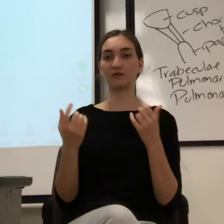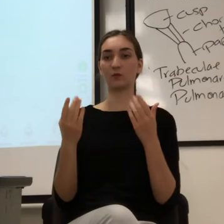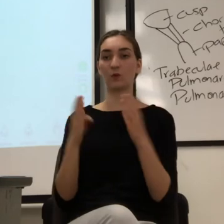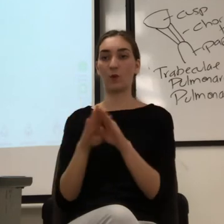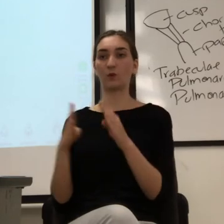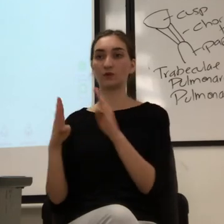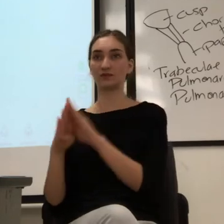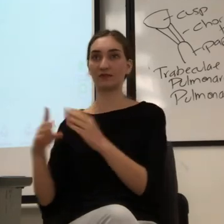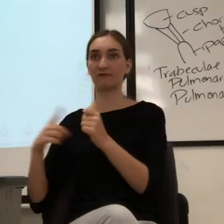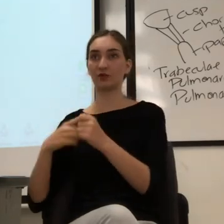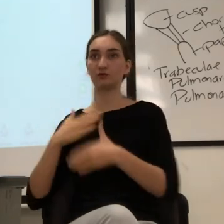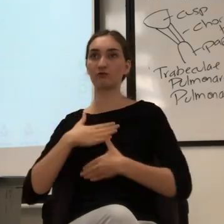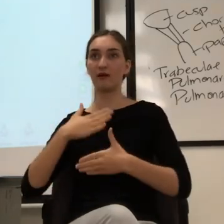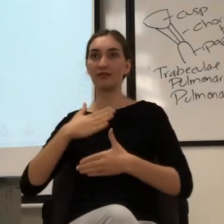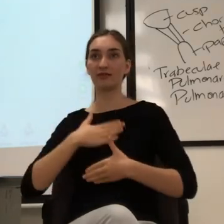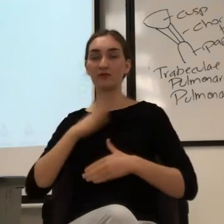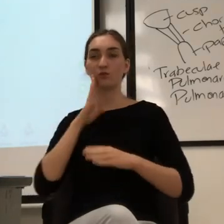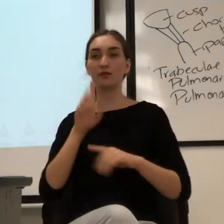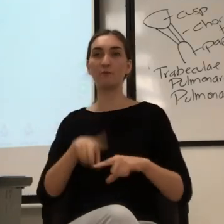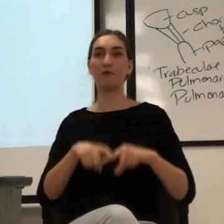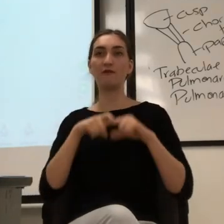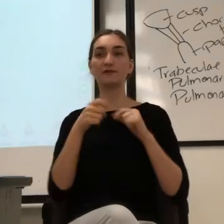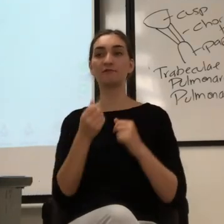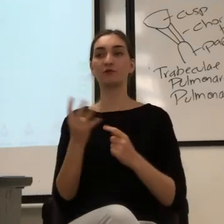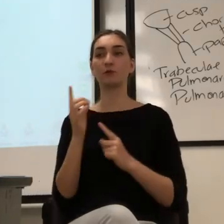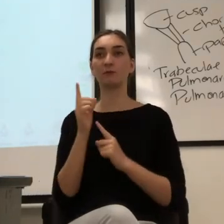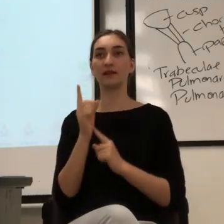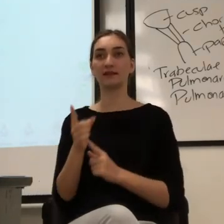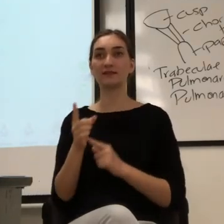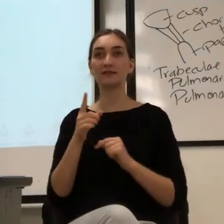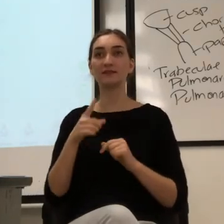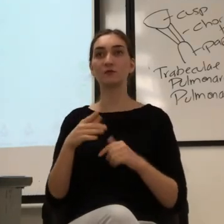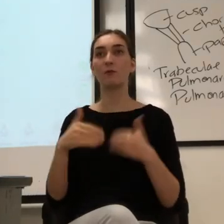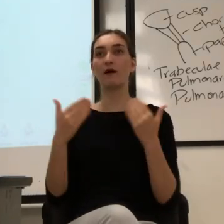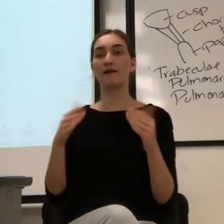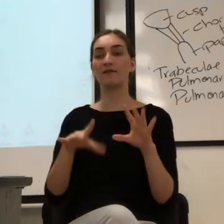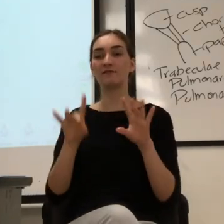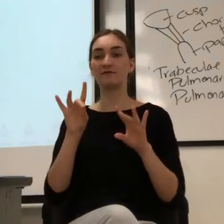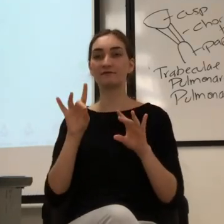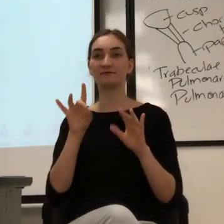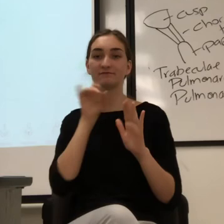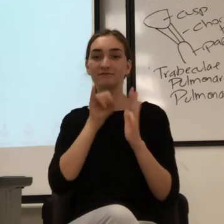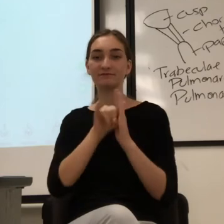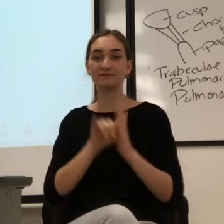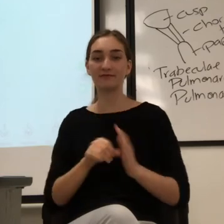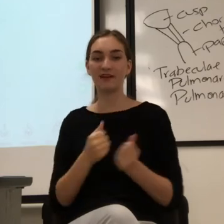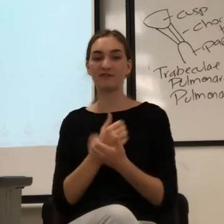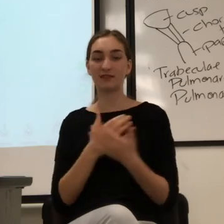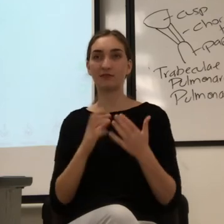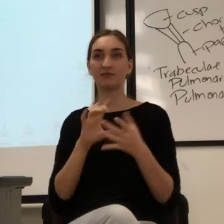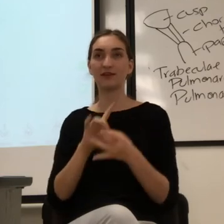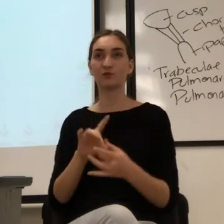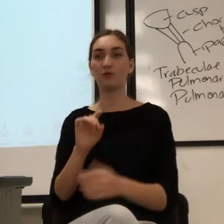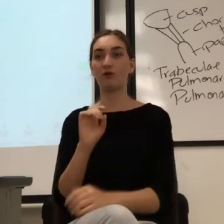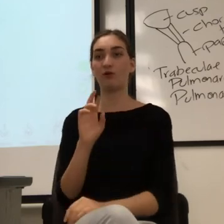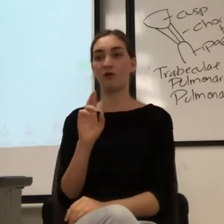give you another few minutes. Find all this stuff in RV and LV. It's going to take about 5 minutes.